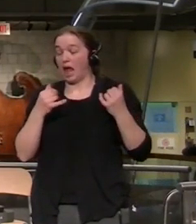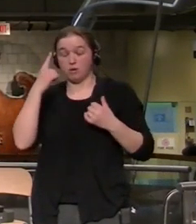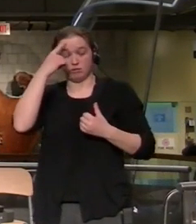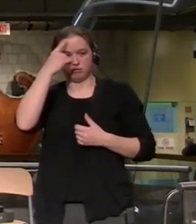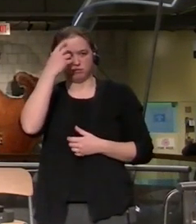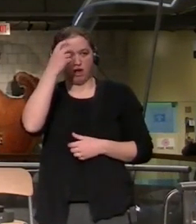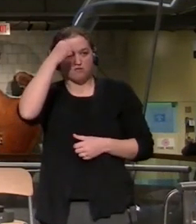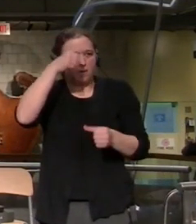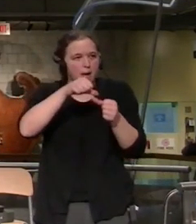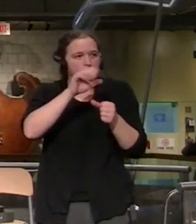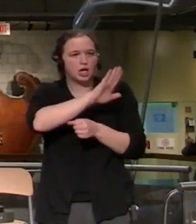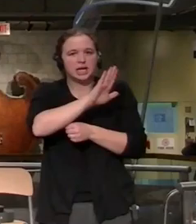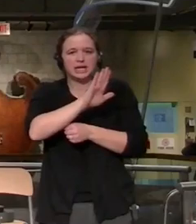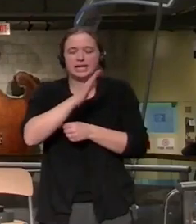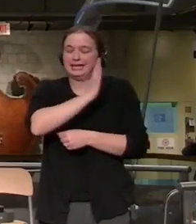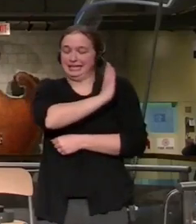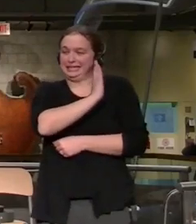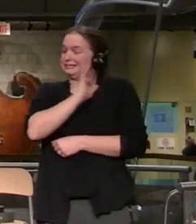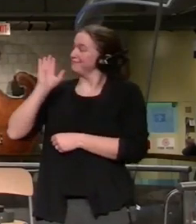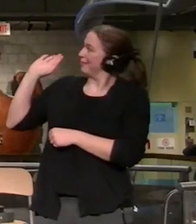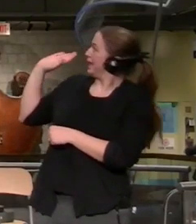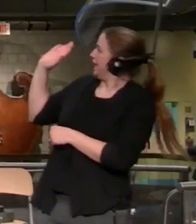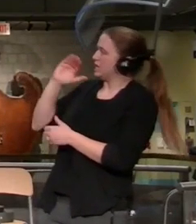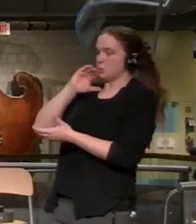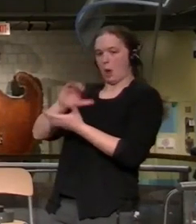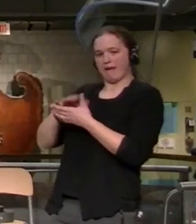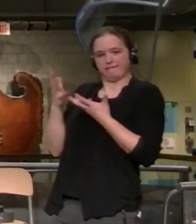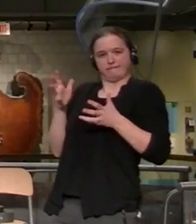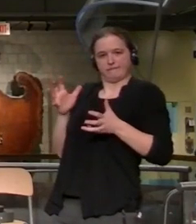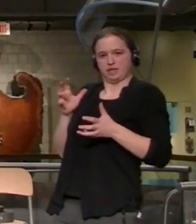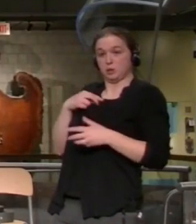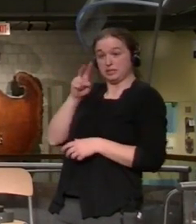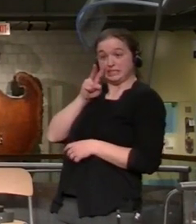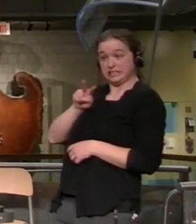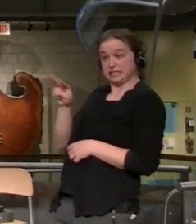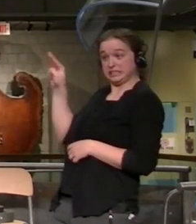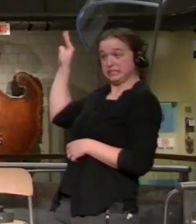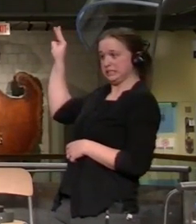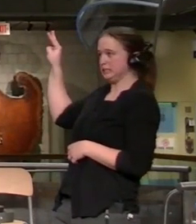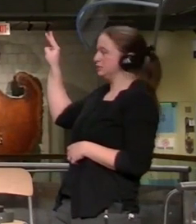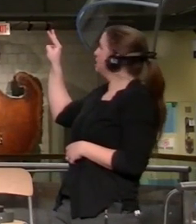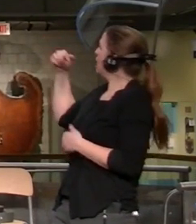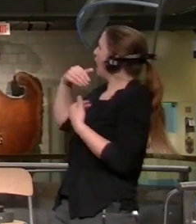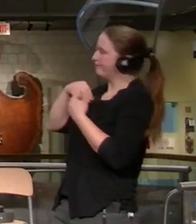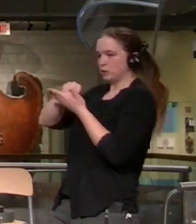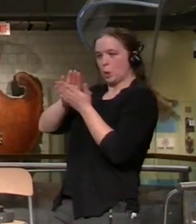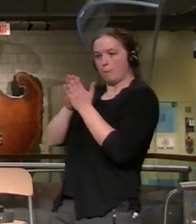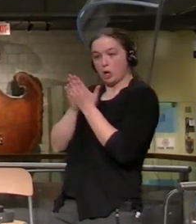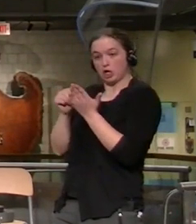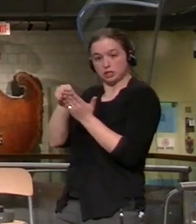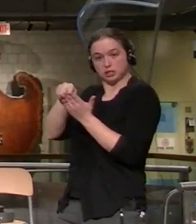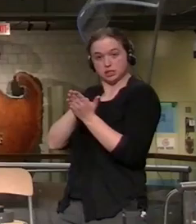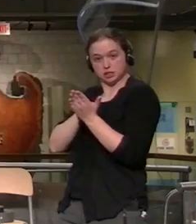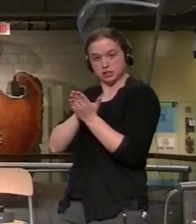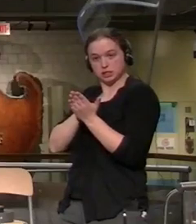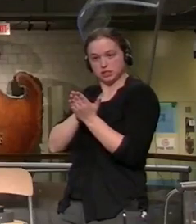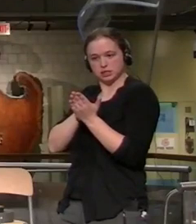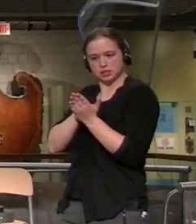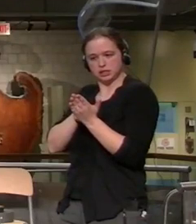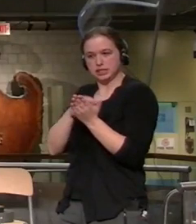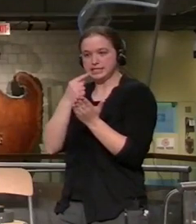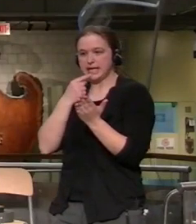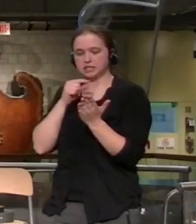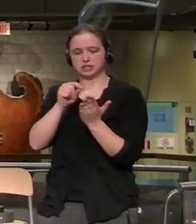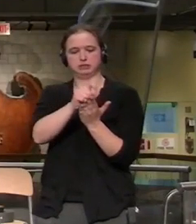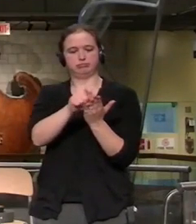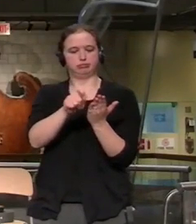make no new memories. And what you actually see here, if you watch this clip, is he keeps a notebook. And in the notebook, he says, I am